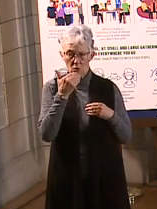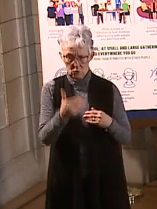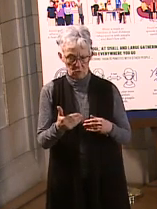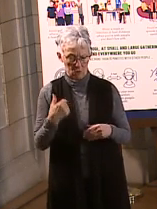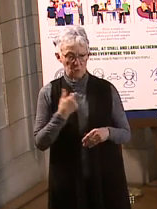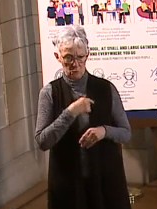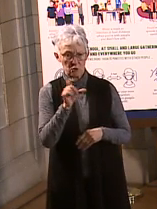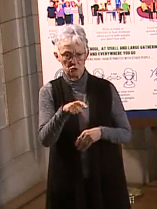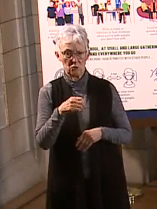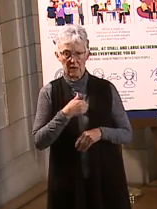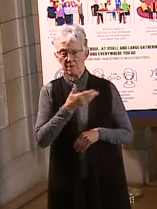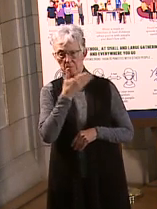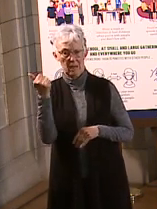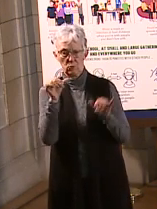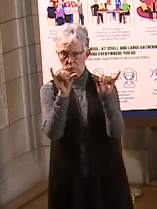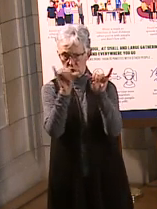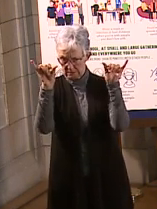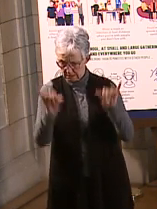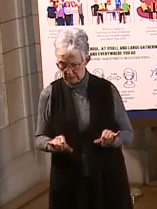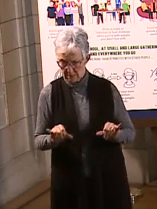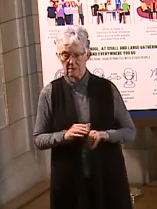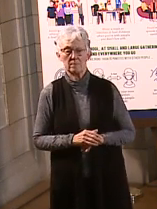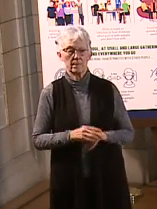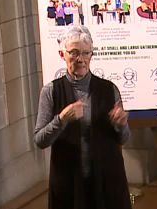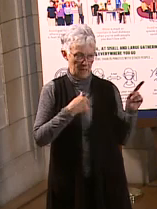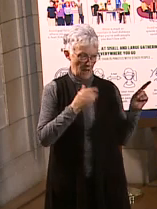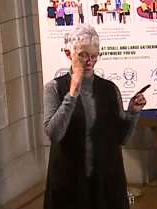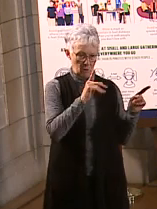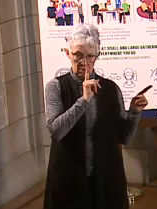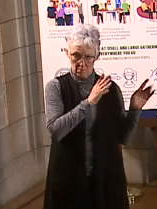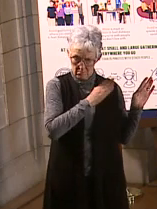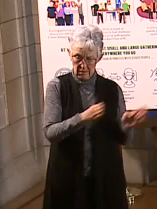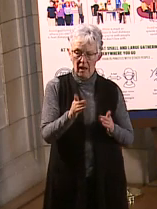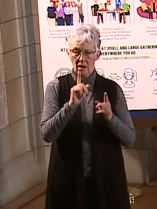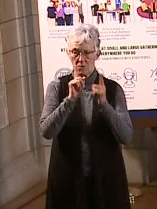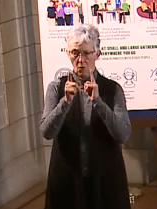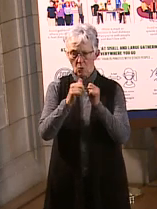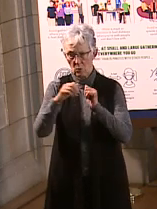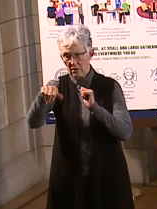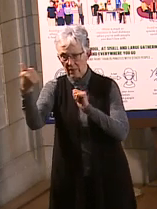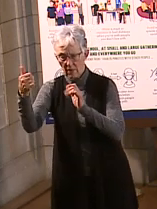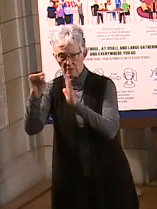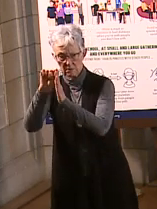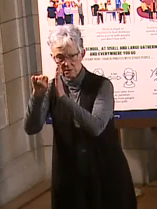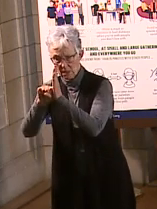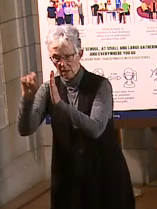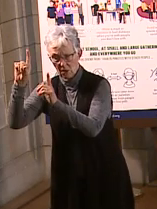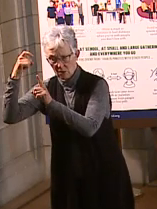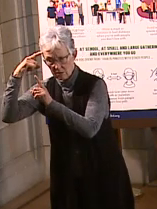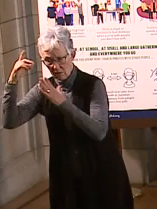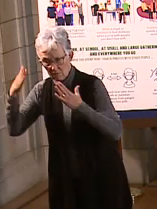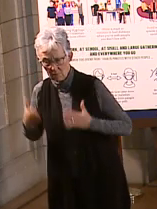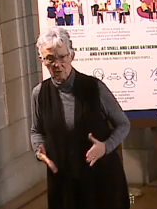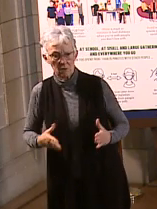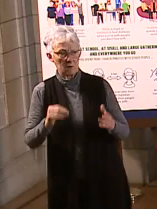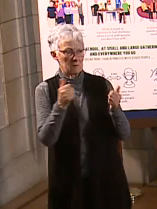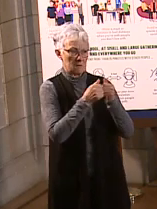senators, other governors, talking to power executives about how we move forward to make sure this does not happen in the